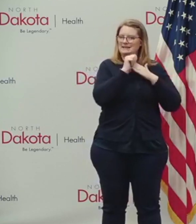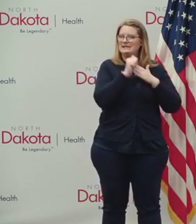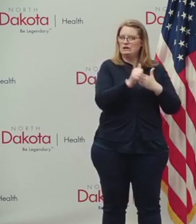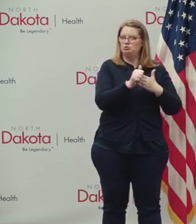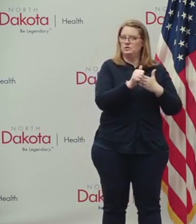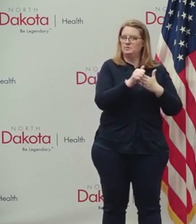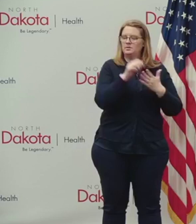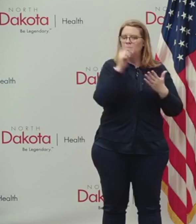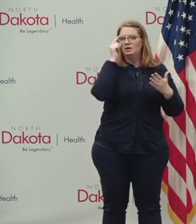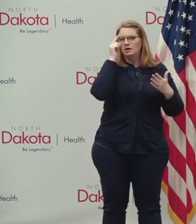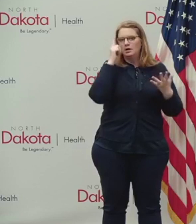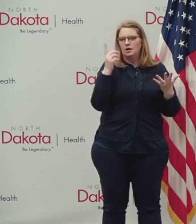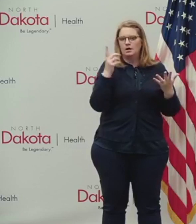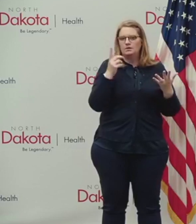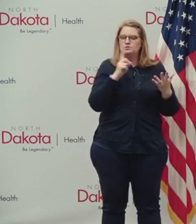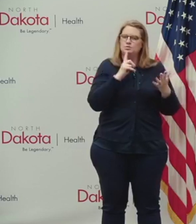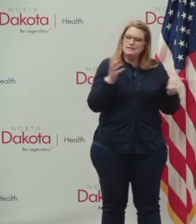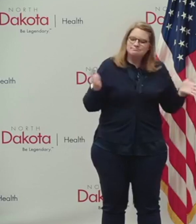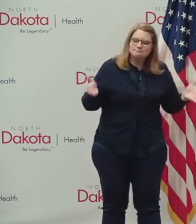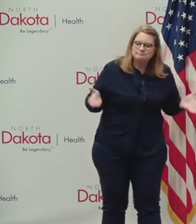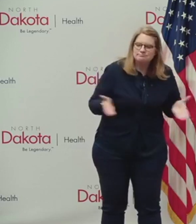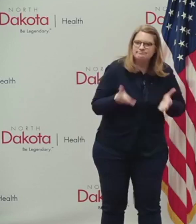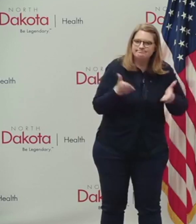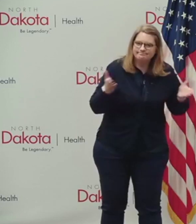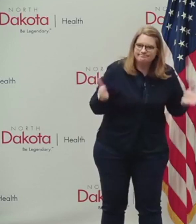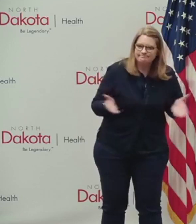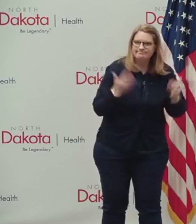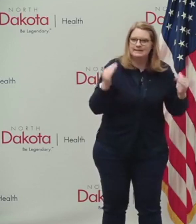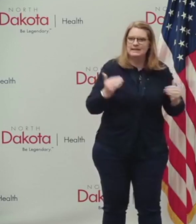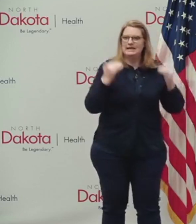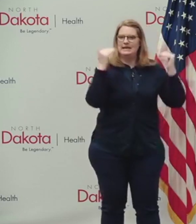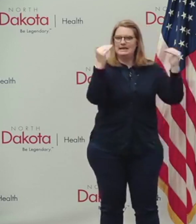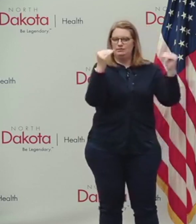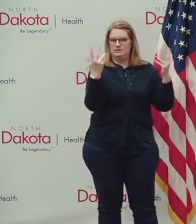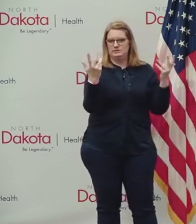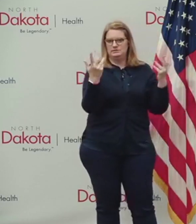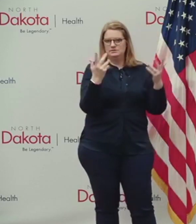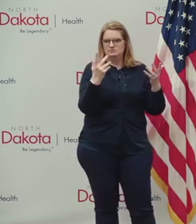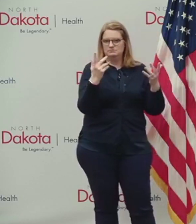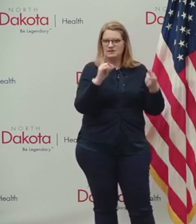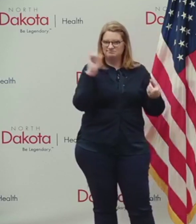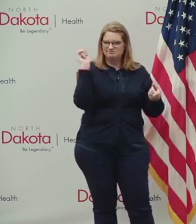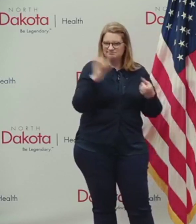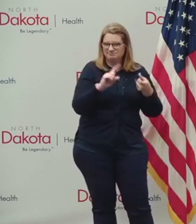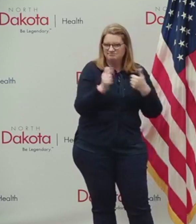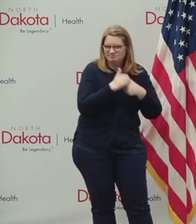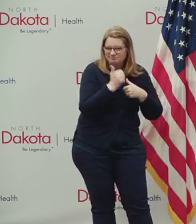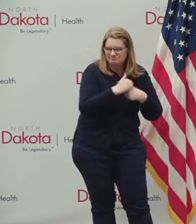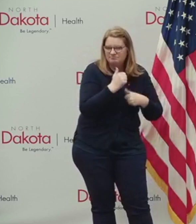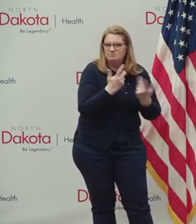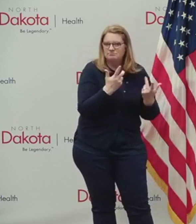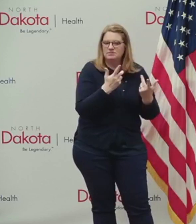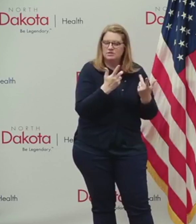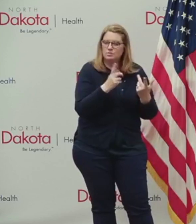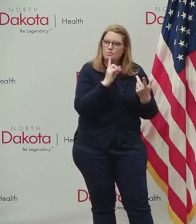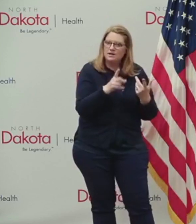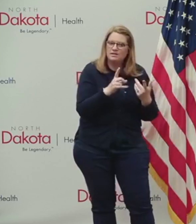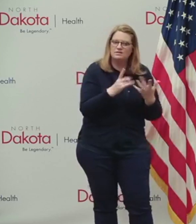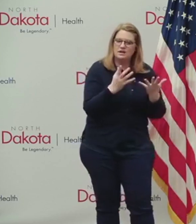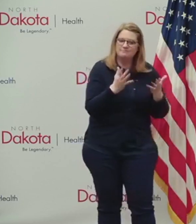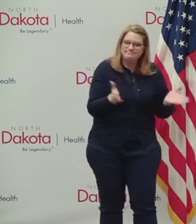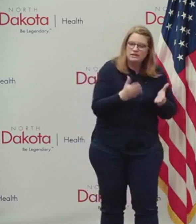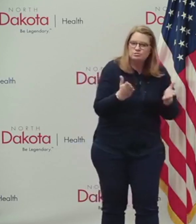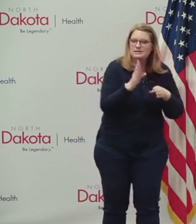with their membership to urge increased mitigation within businesses to help us keep those